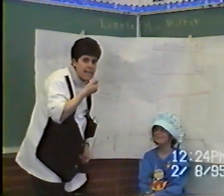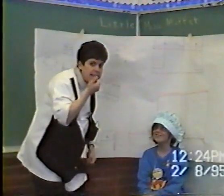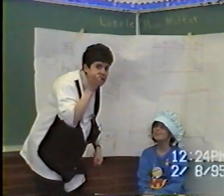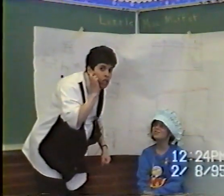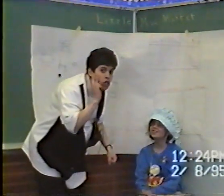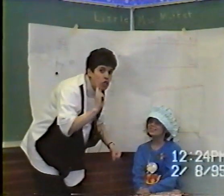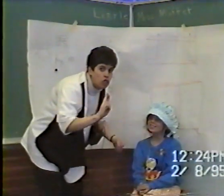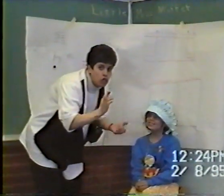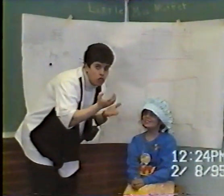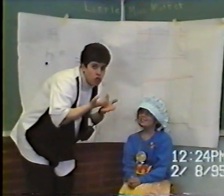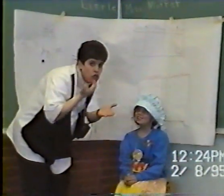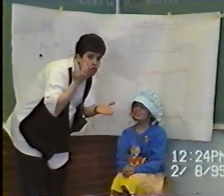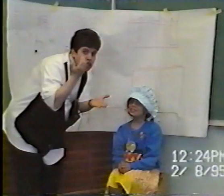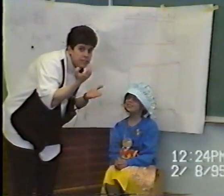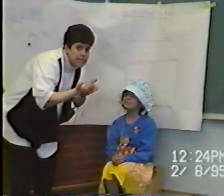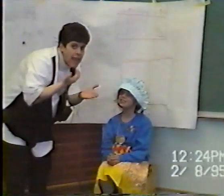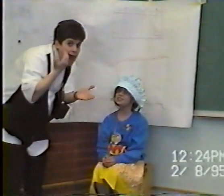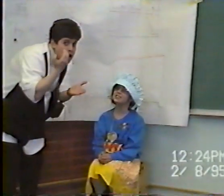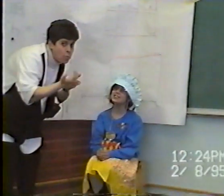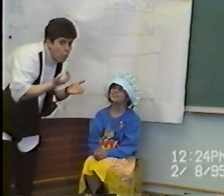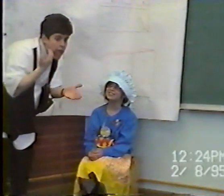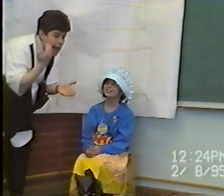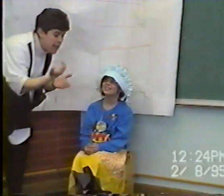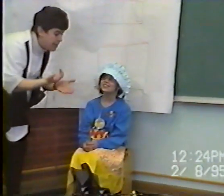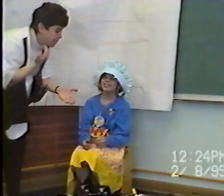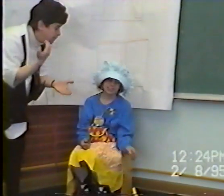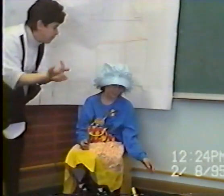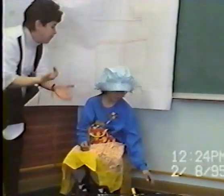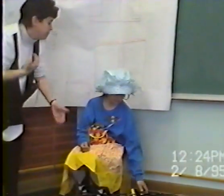Eating her curds and whey.